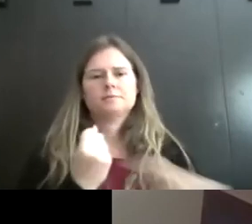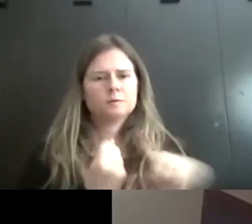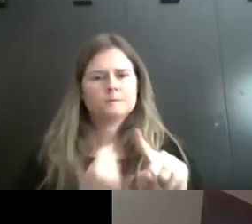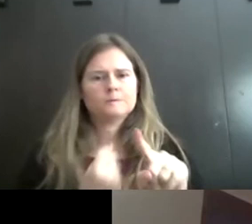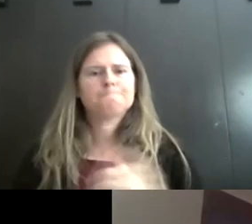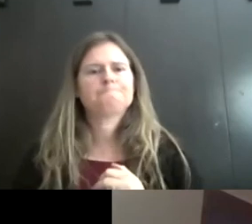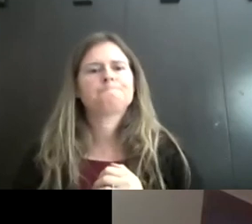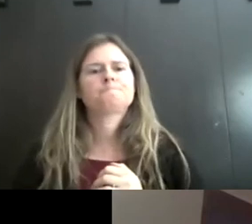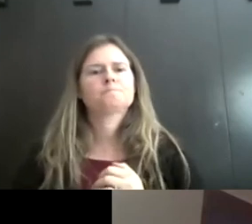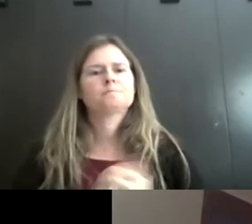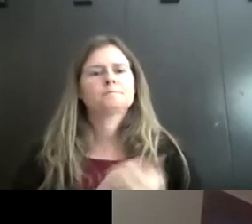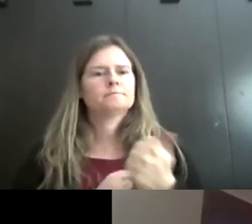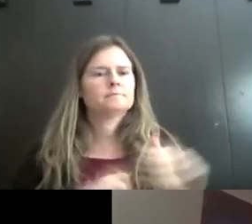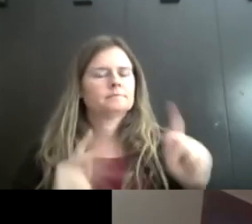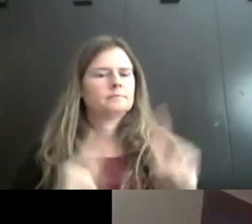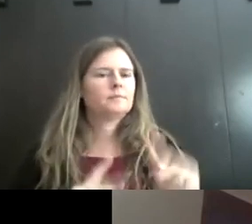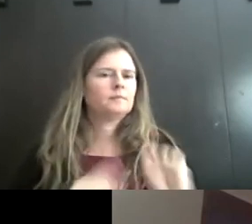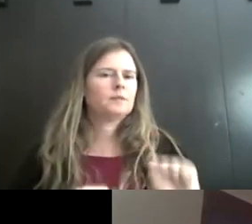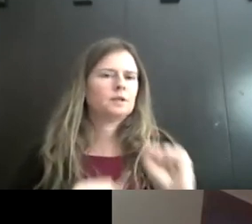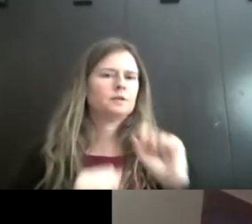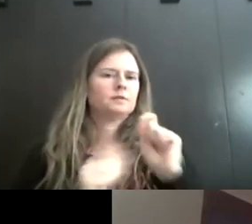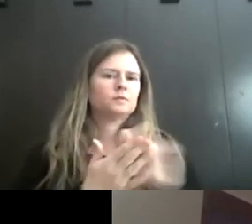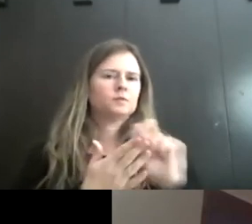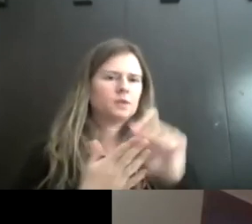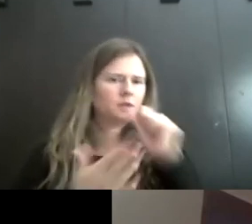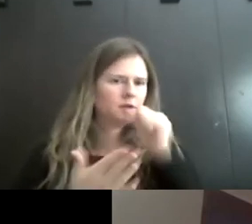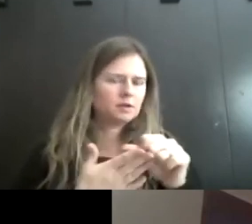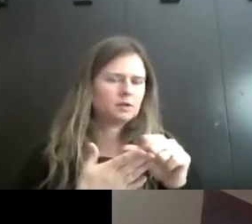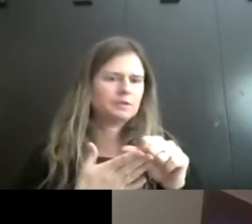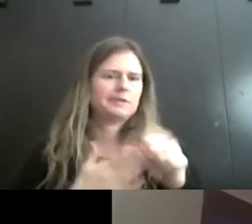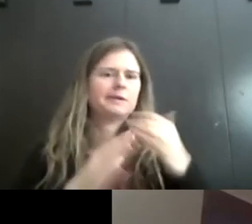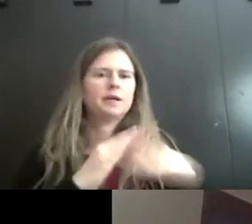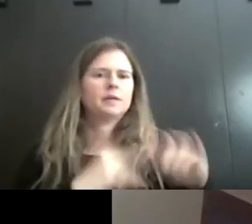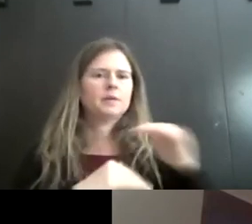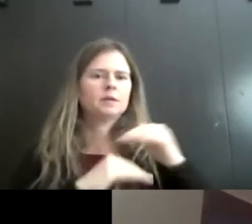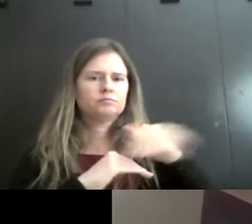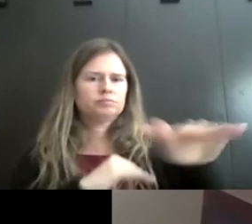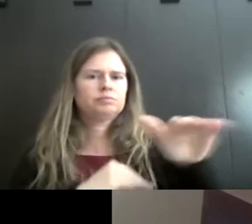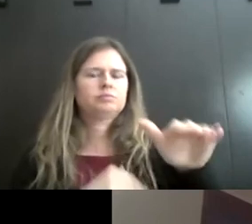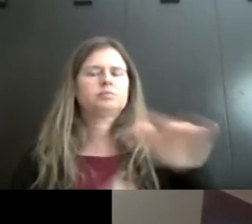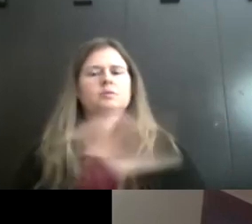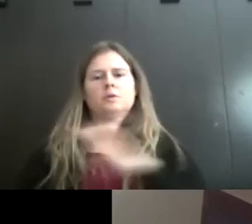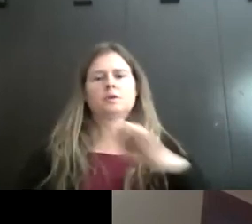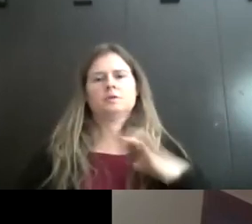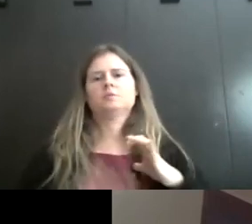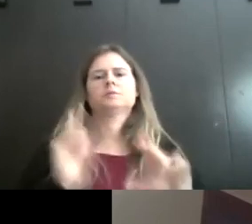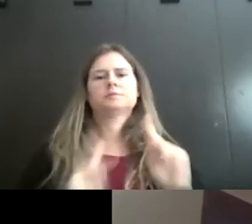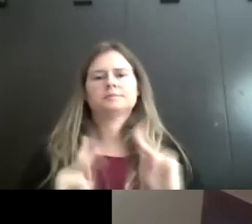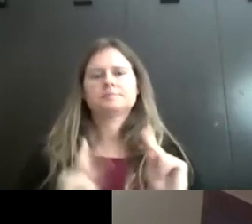But anybody can write letters and just send an email to your congressperson saying that